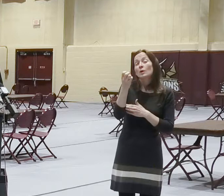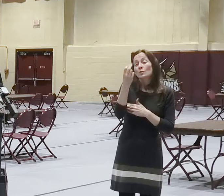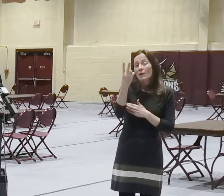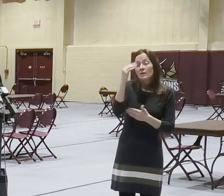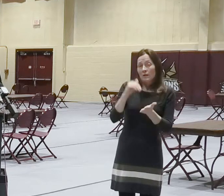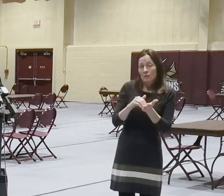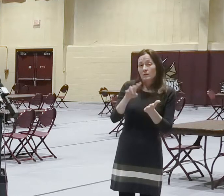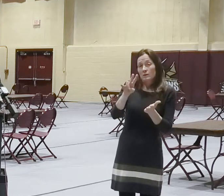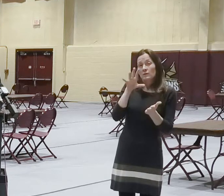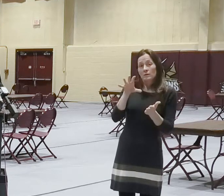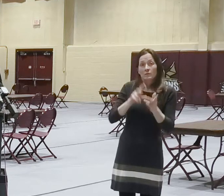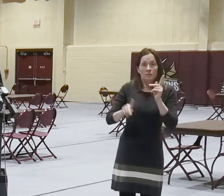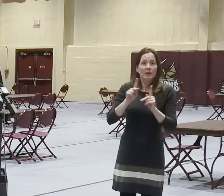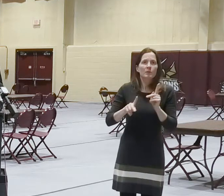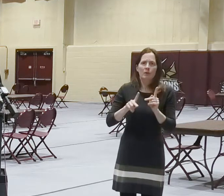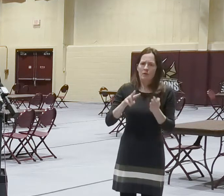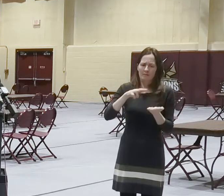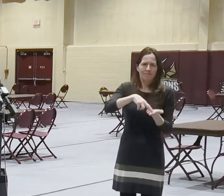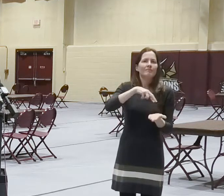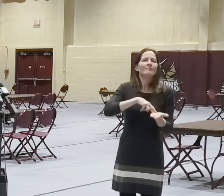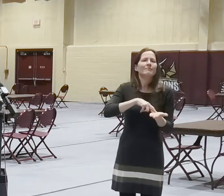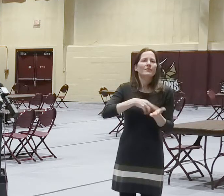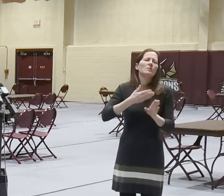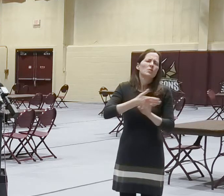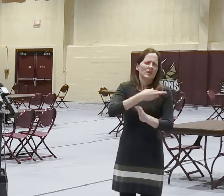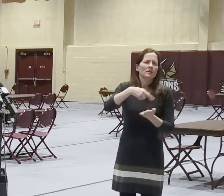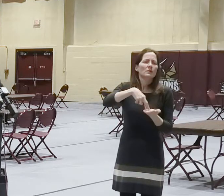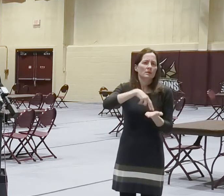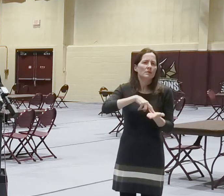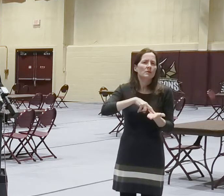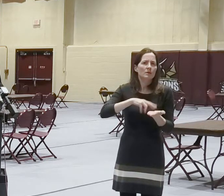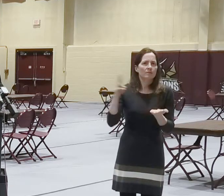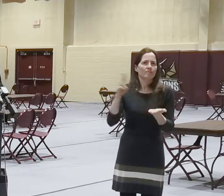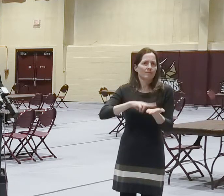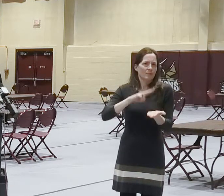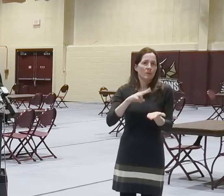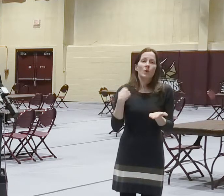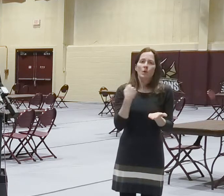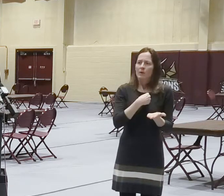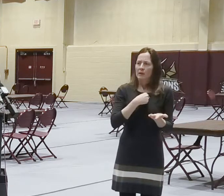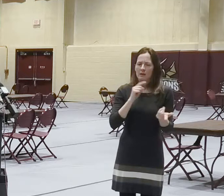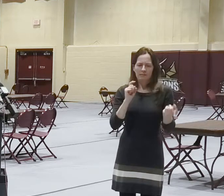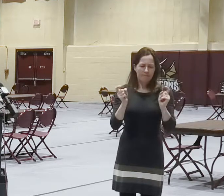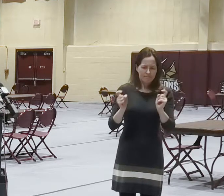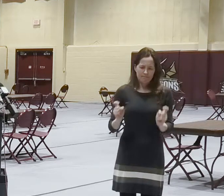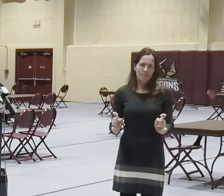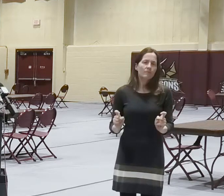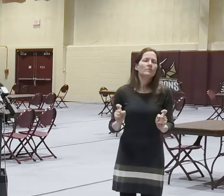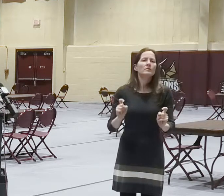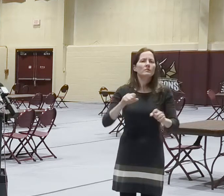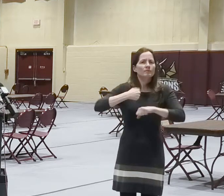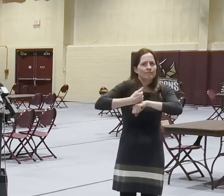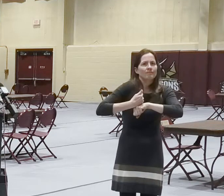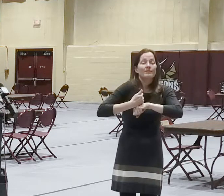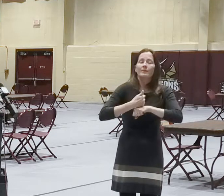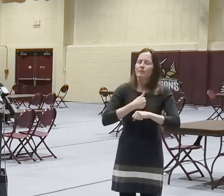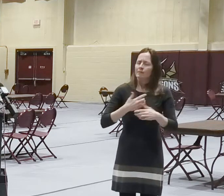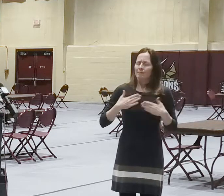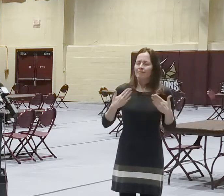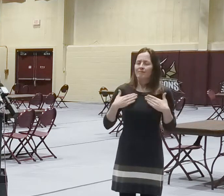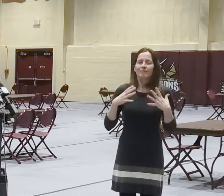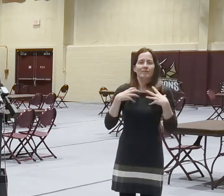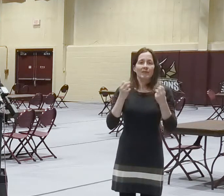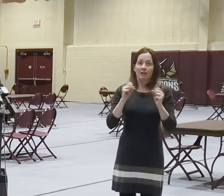12,700 pre-registrations, we made operational adjustments quickly, and I'm very pleased that our health department